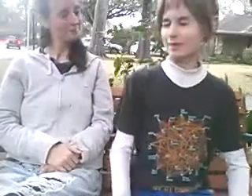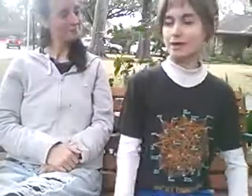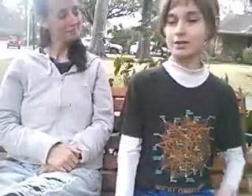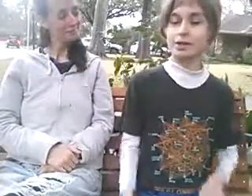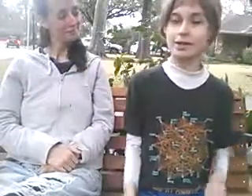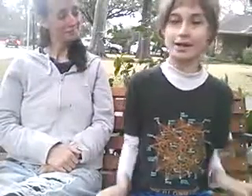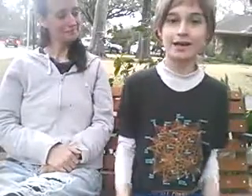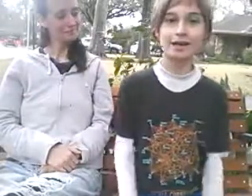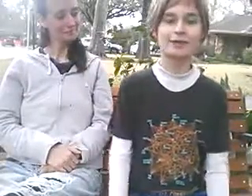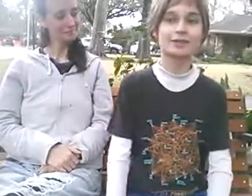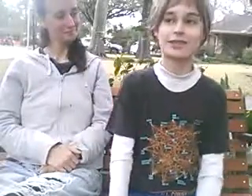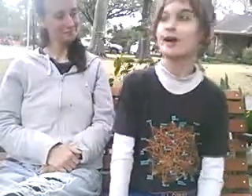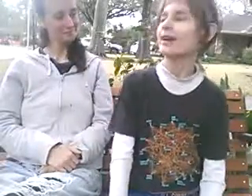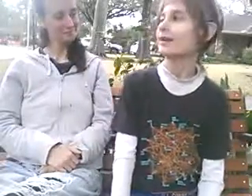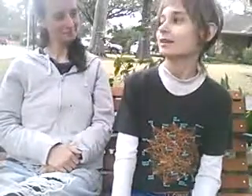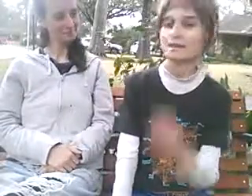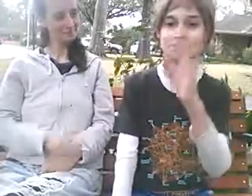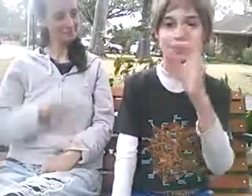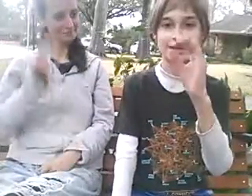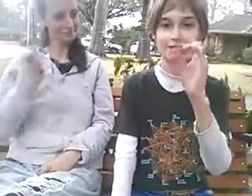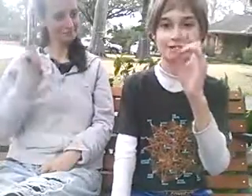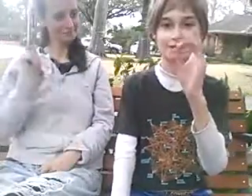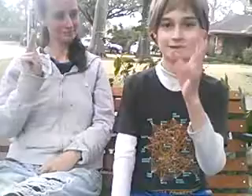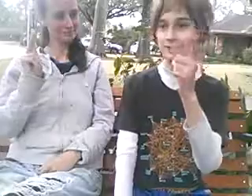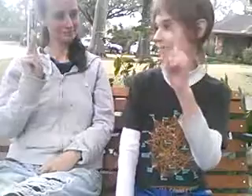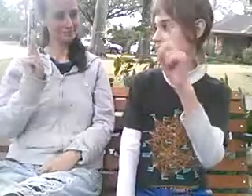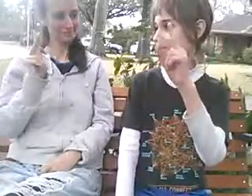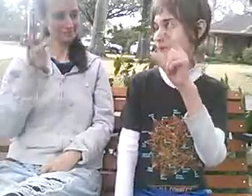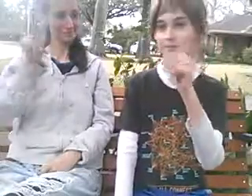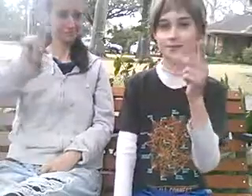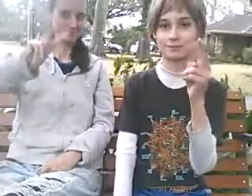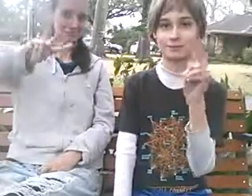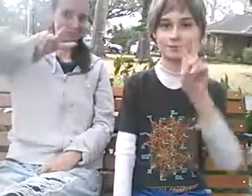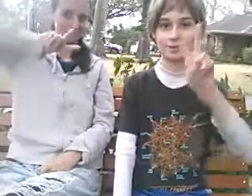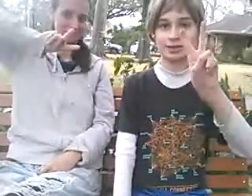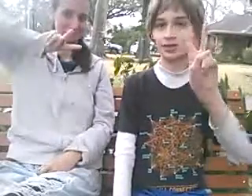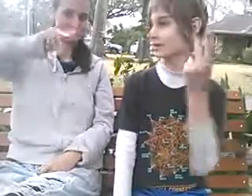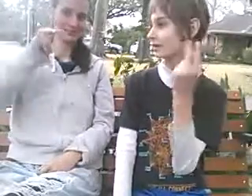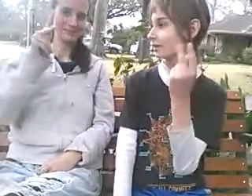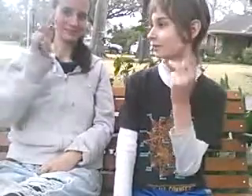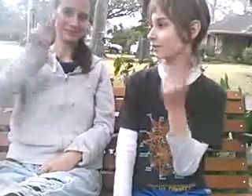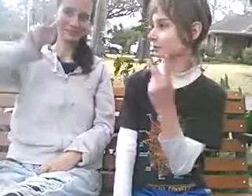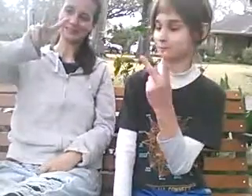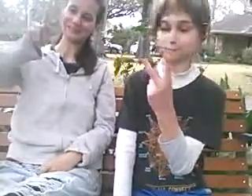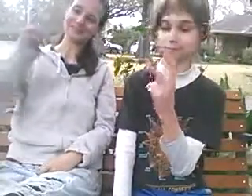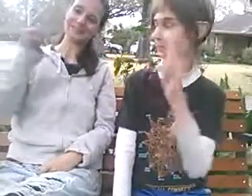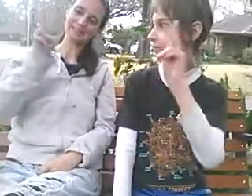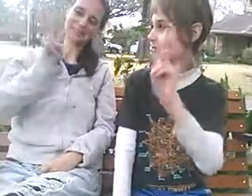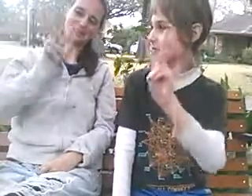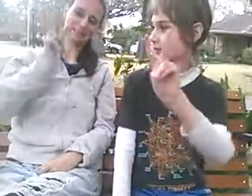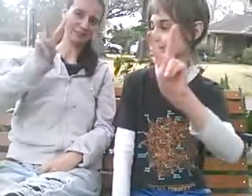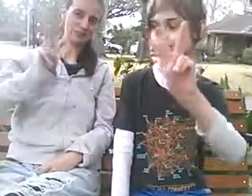H, I, J, K. What's K? It's K, right? So it's like. Oh, okay. Kind of like